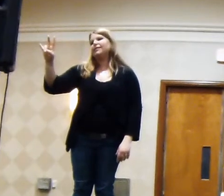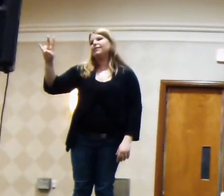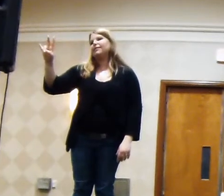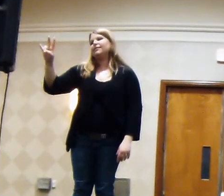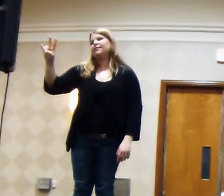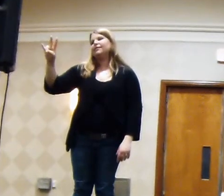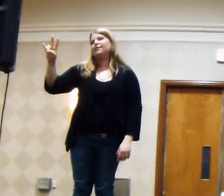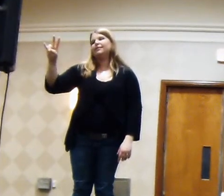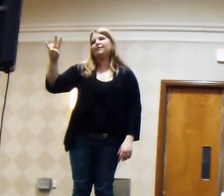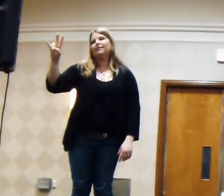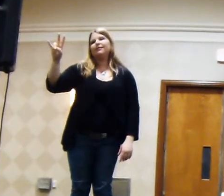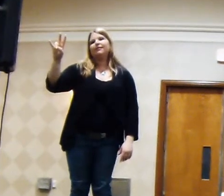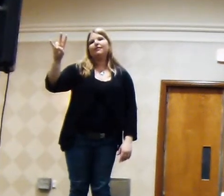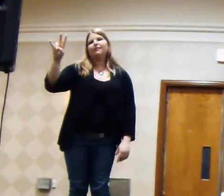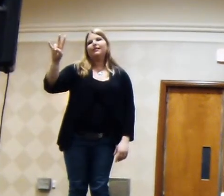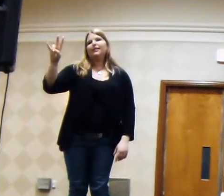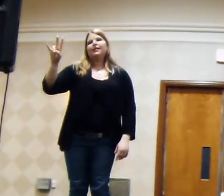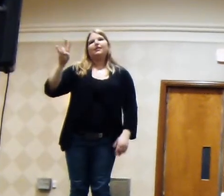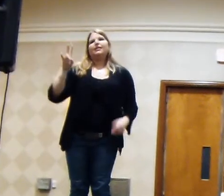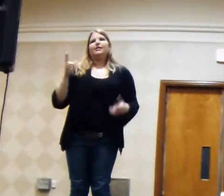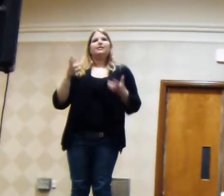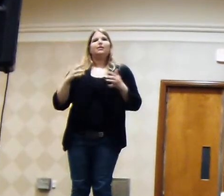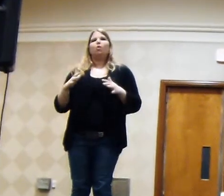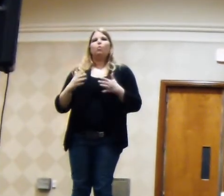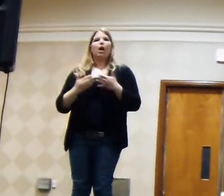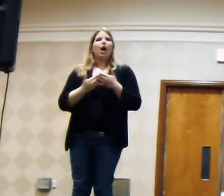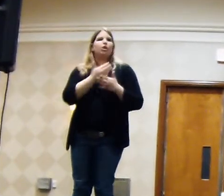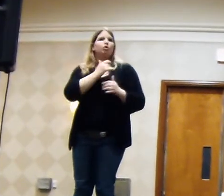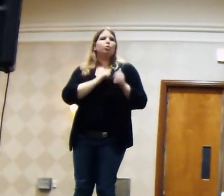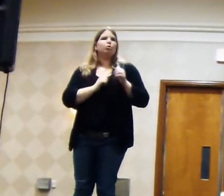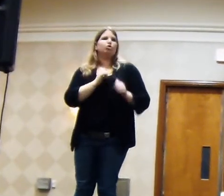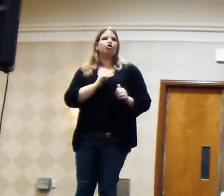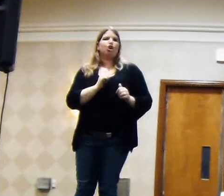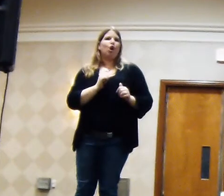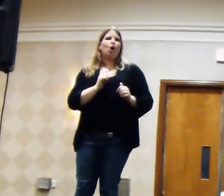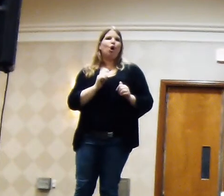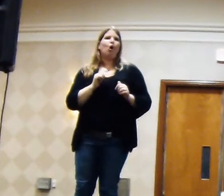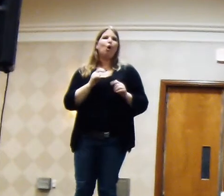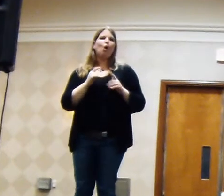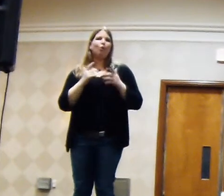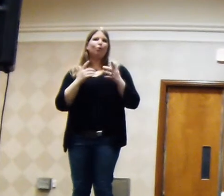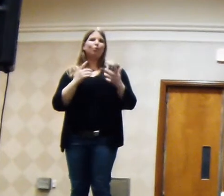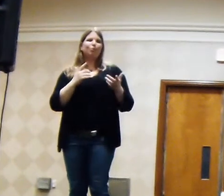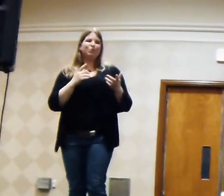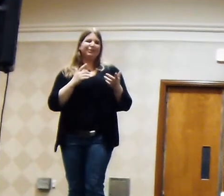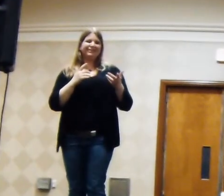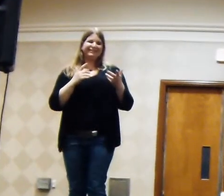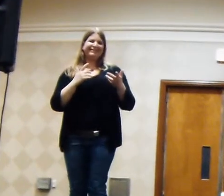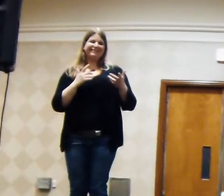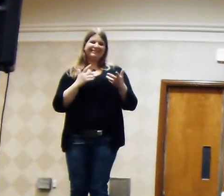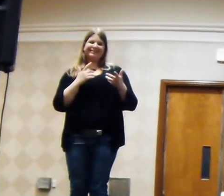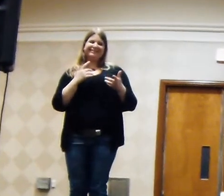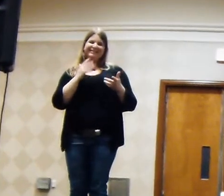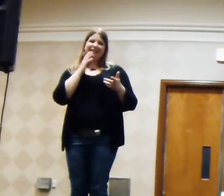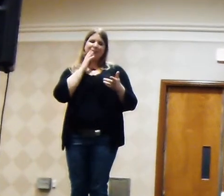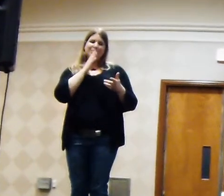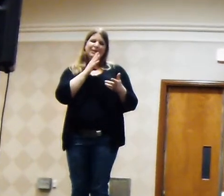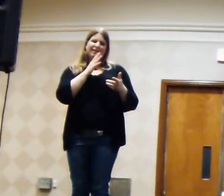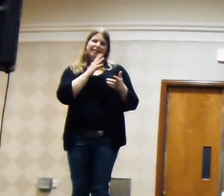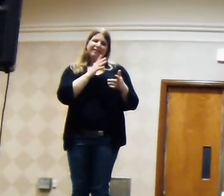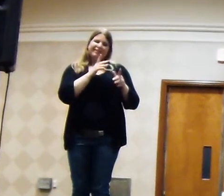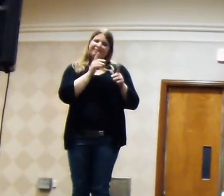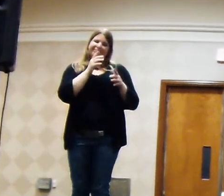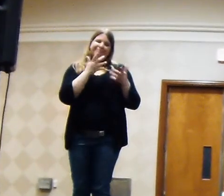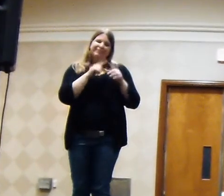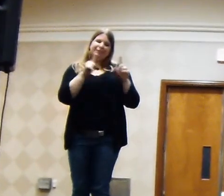come out. I think they didn't want it to make their new shows look bad, so they're gonna bury us. But yeah, I got to direct